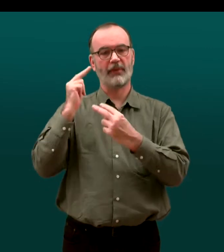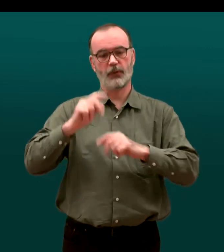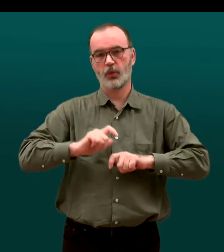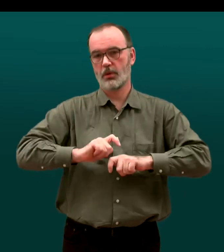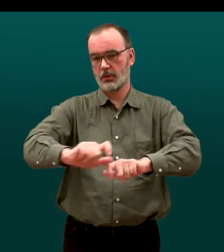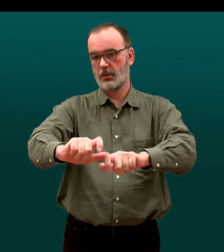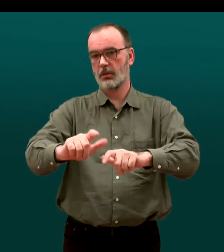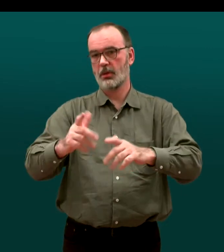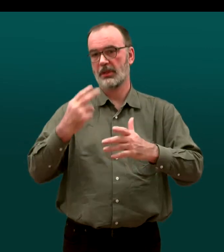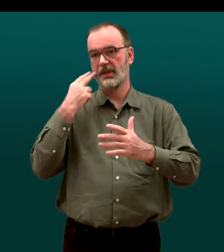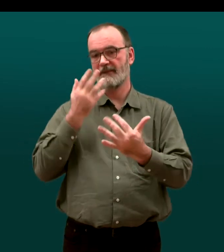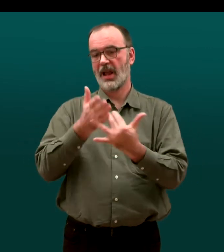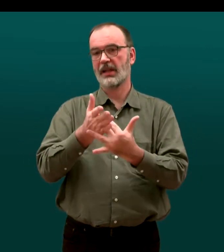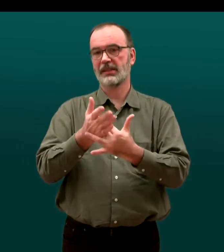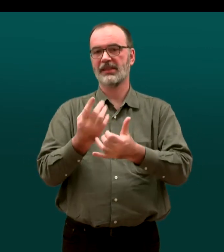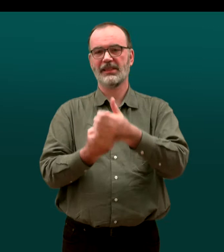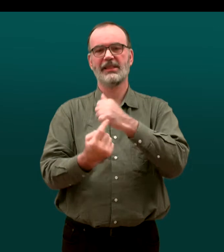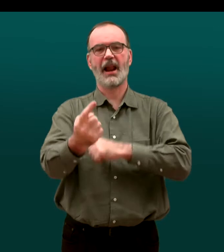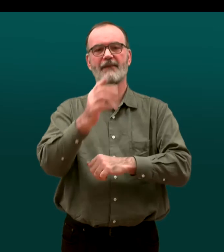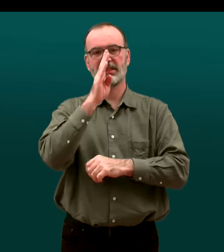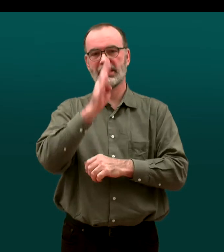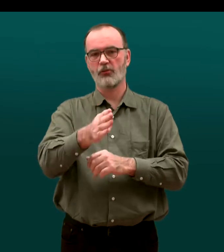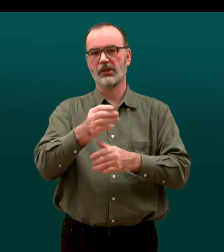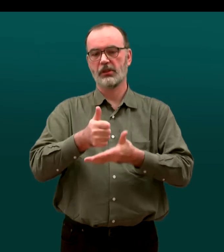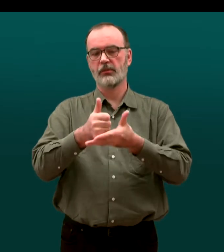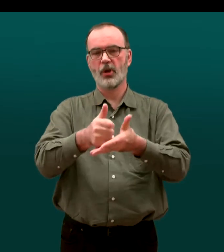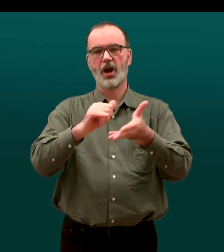Review existing deaf access to self-directed support, SDS,